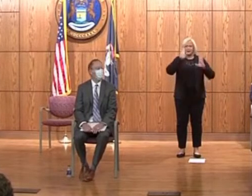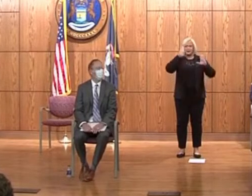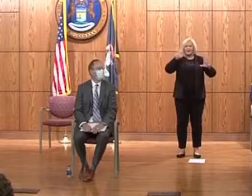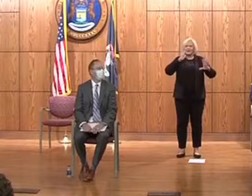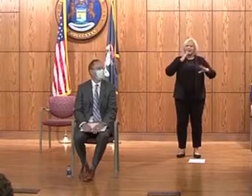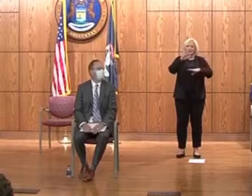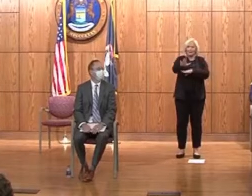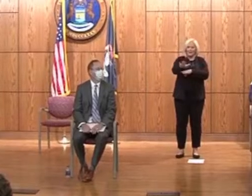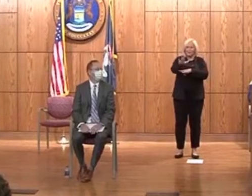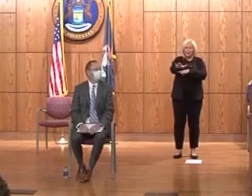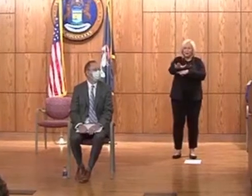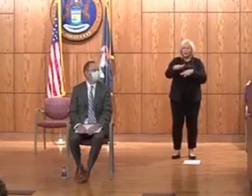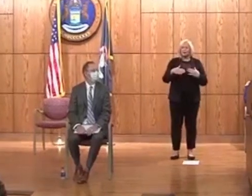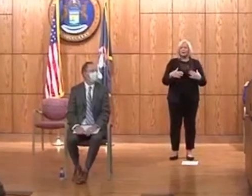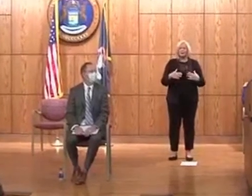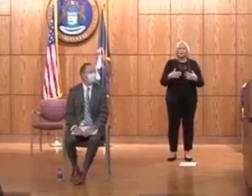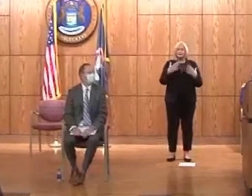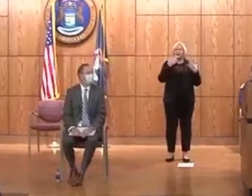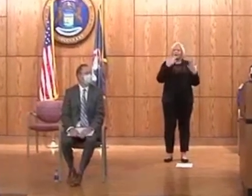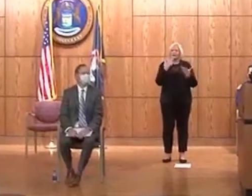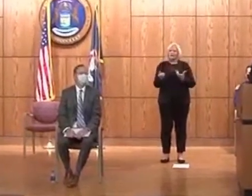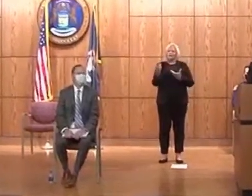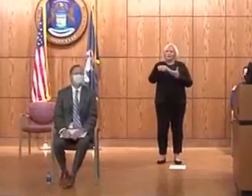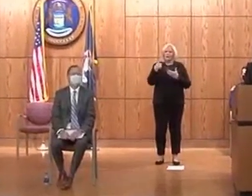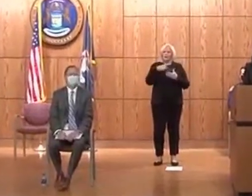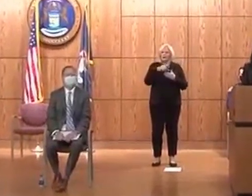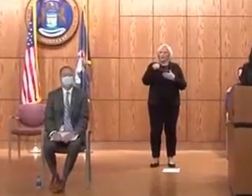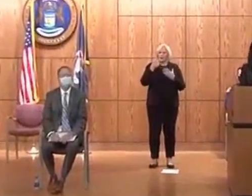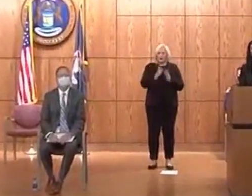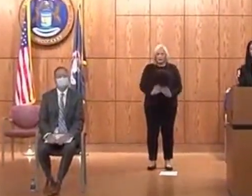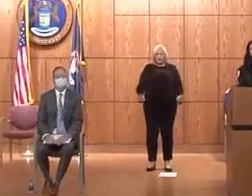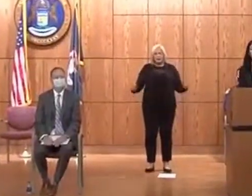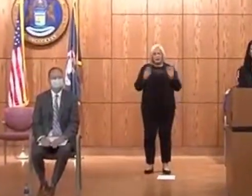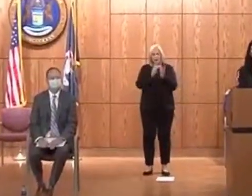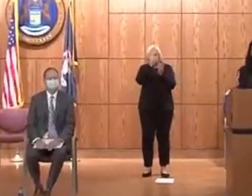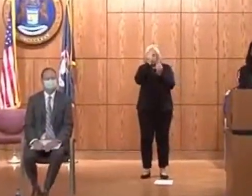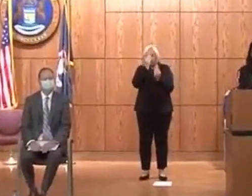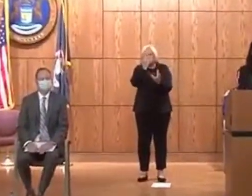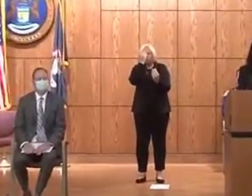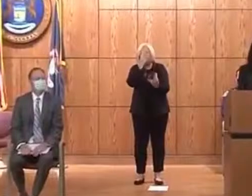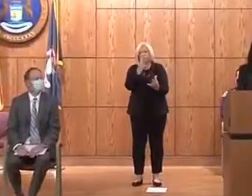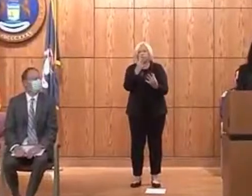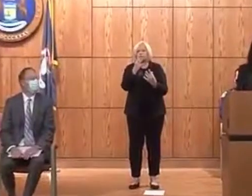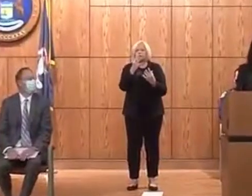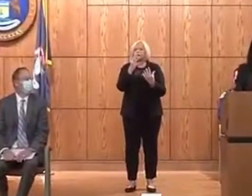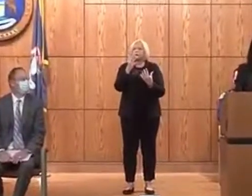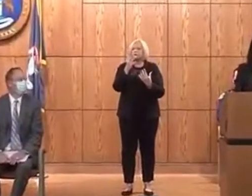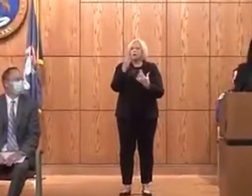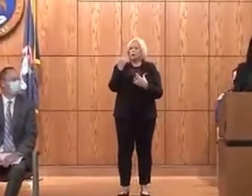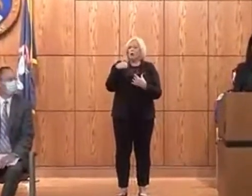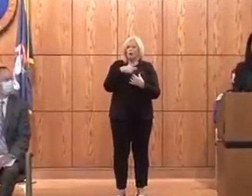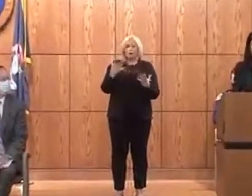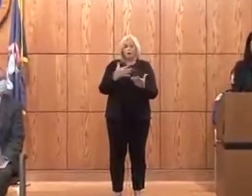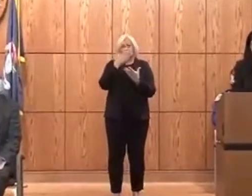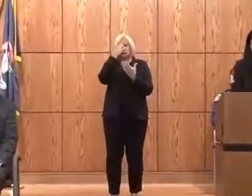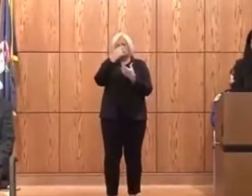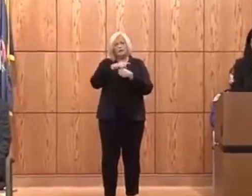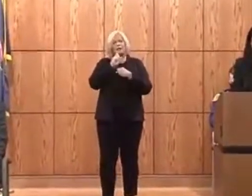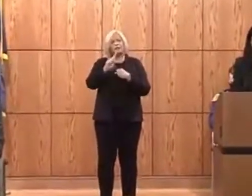Well, good afternoon, and thank you for joining us for this important update on our efforts to keep Michigan